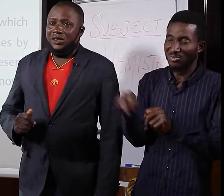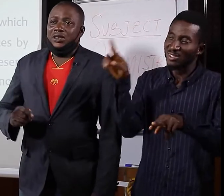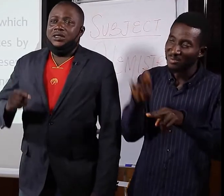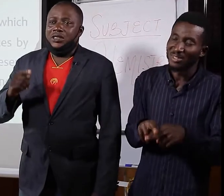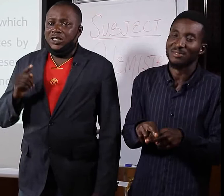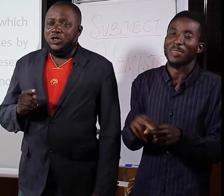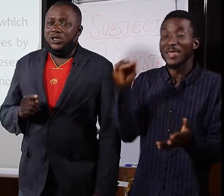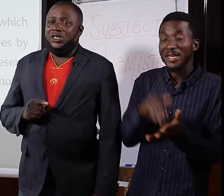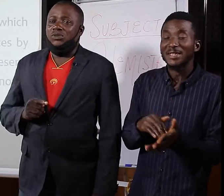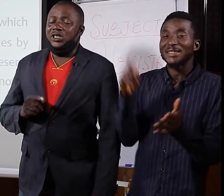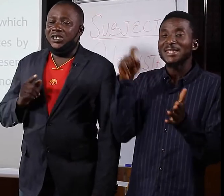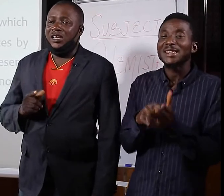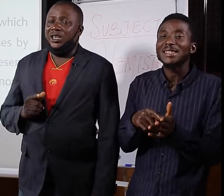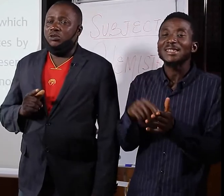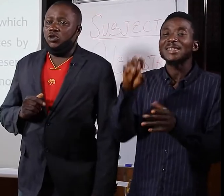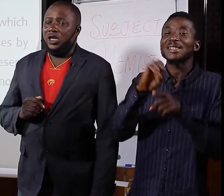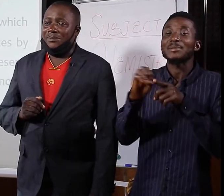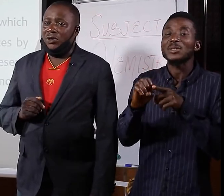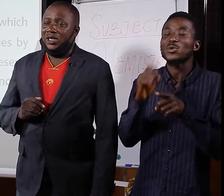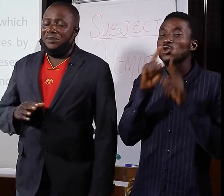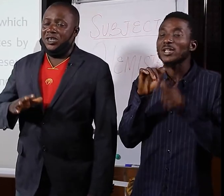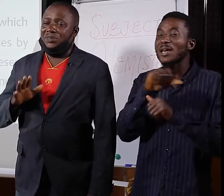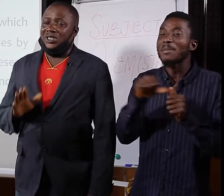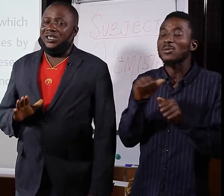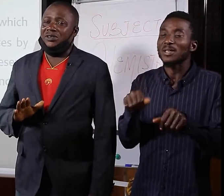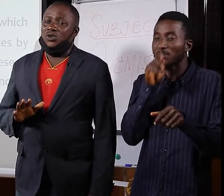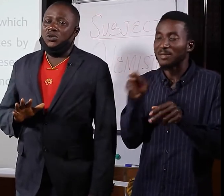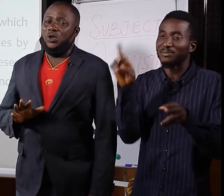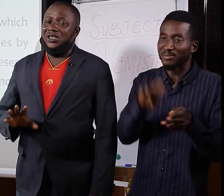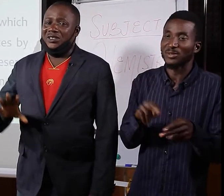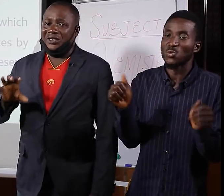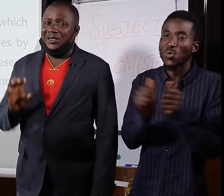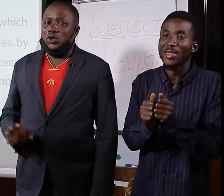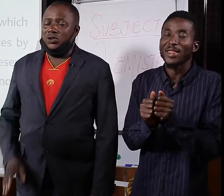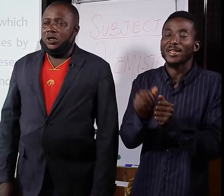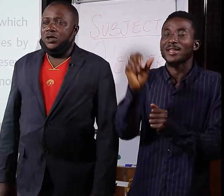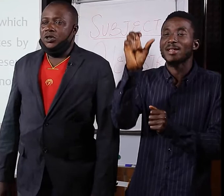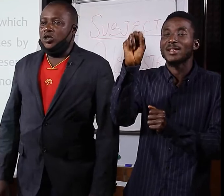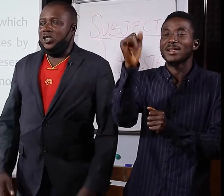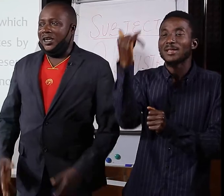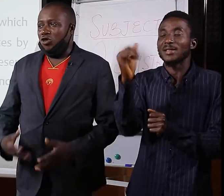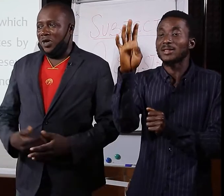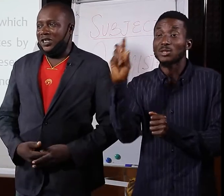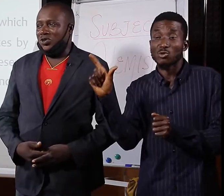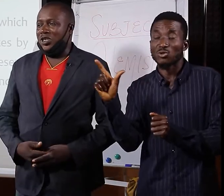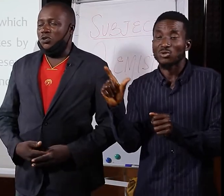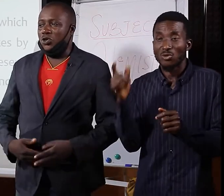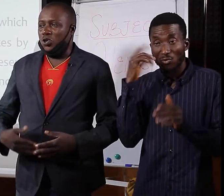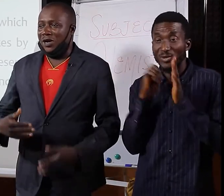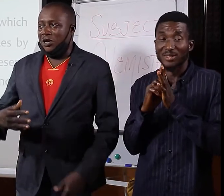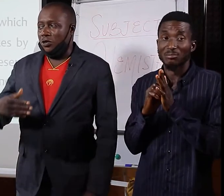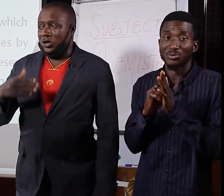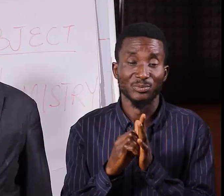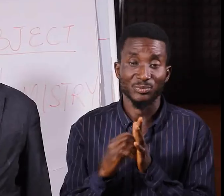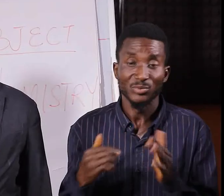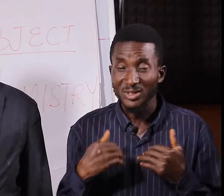Again, this periodic table, this element that we're talking about can be represented with symbols. Just like the commercial student, we also